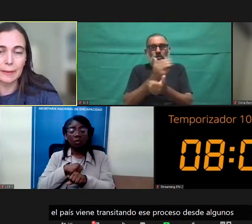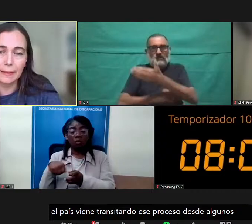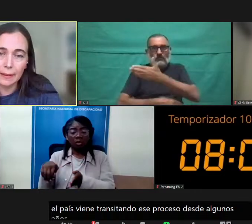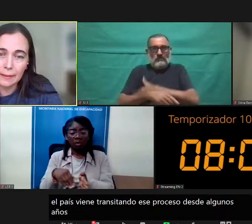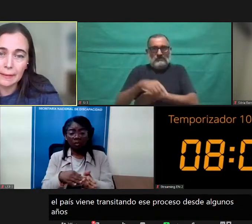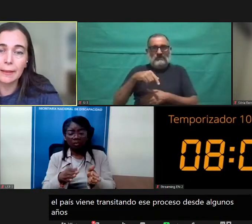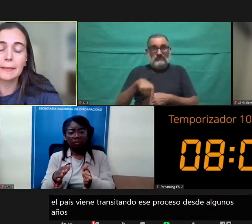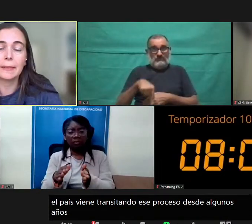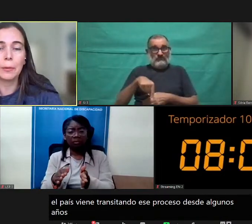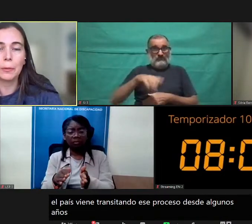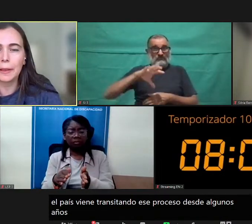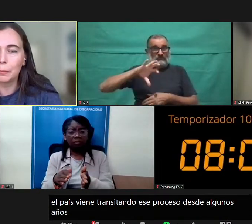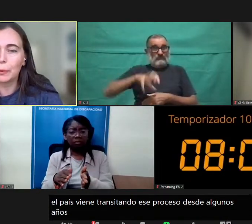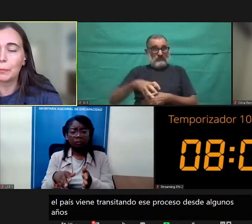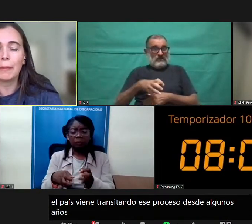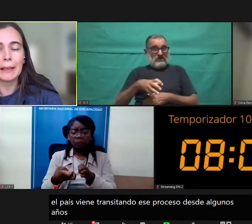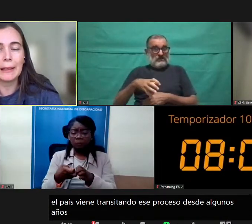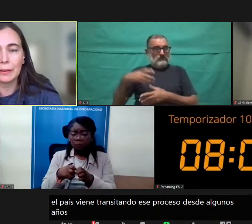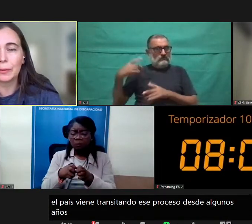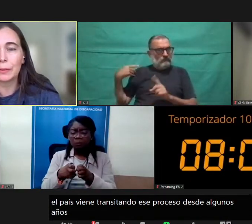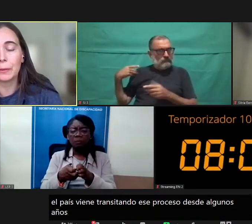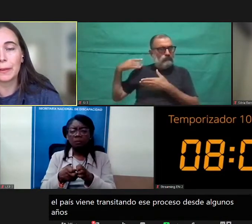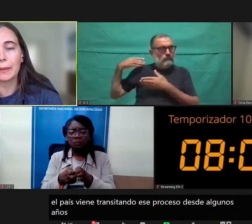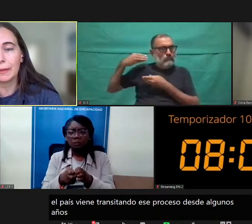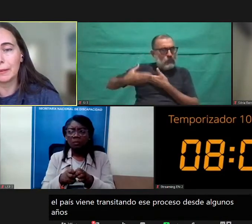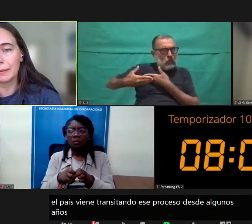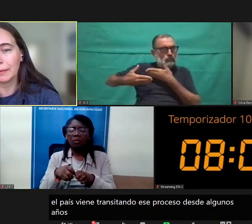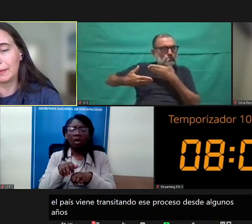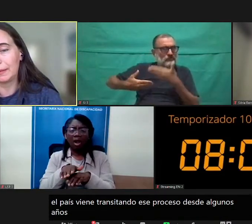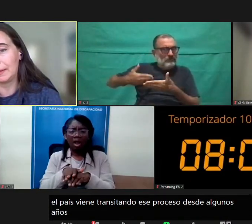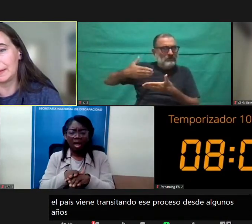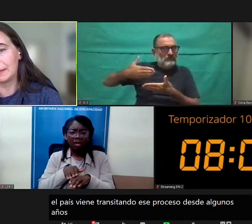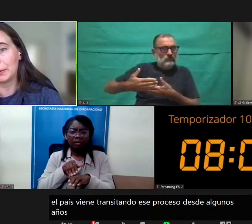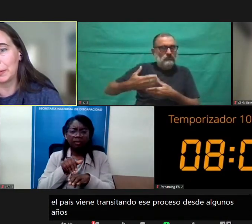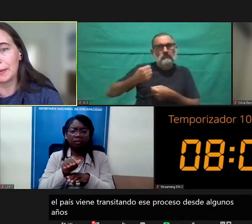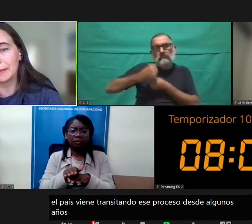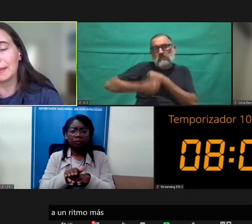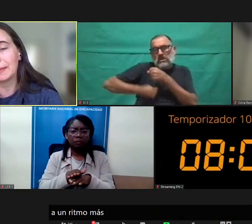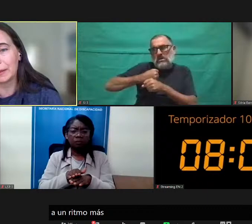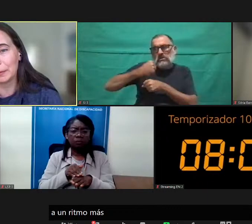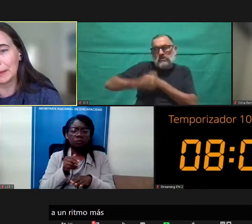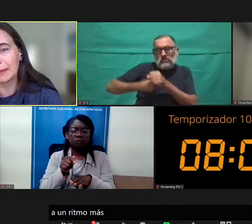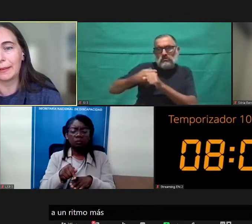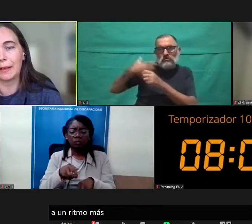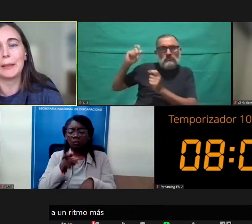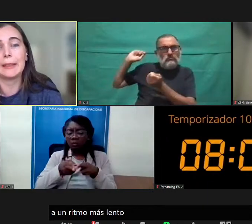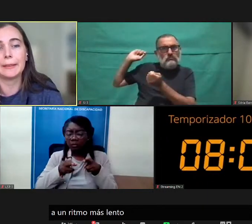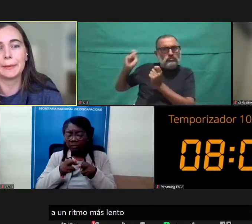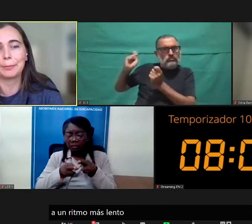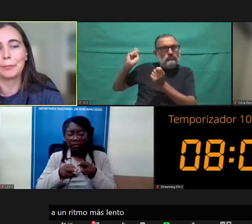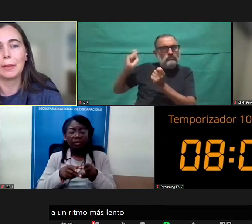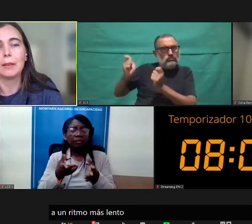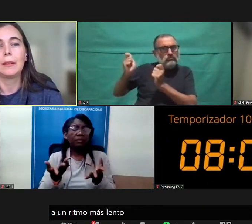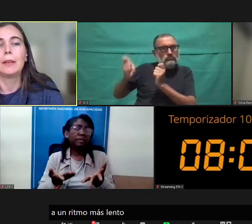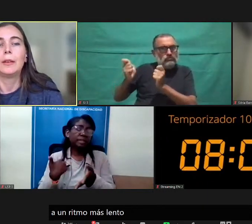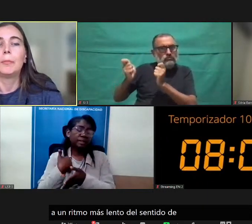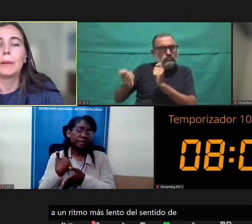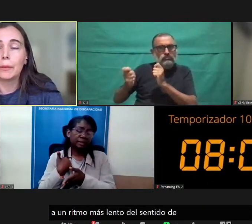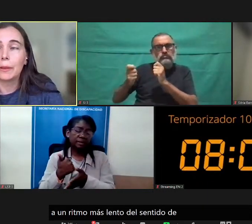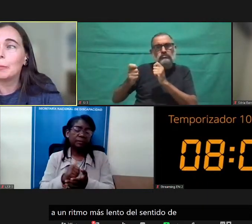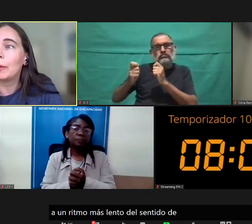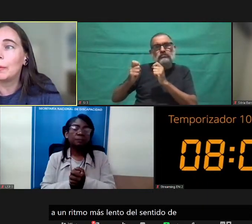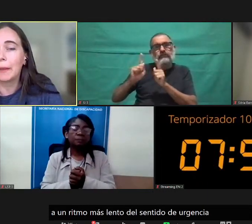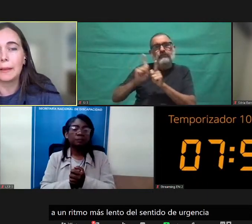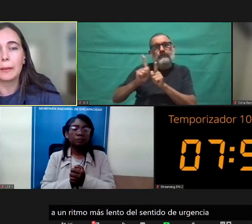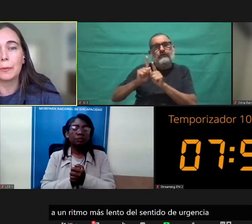in a path that has endured resistances and in a slower pace